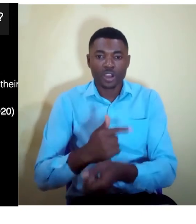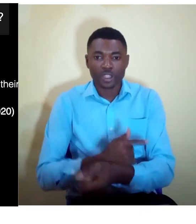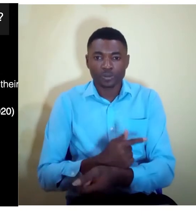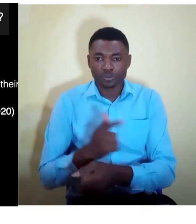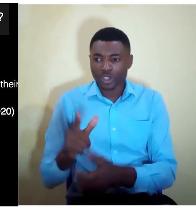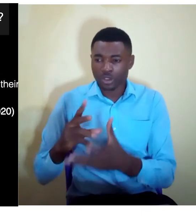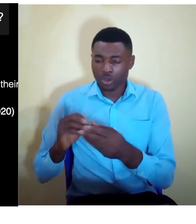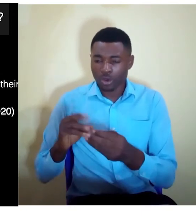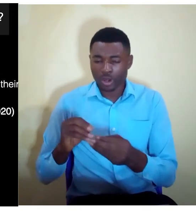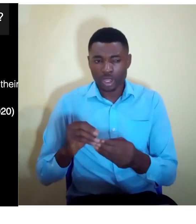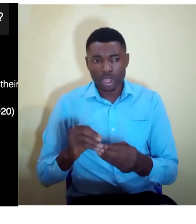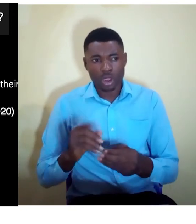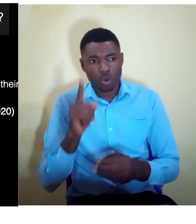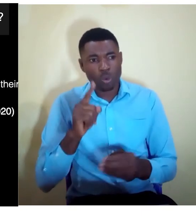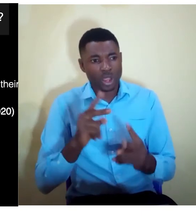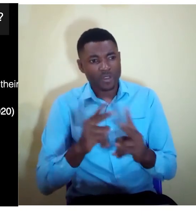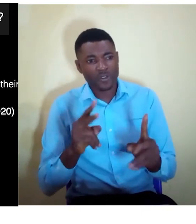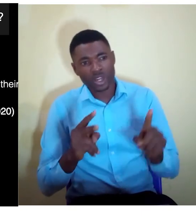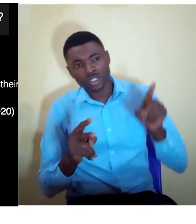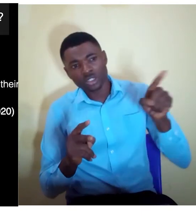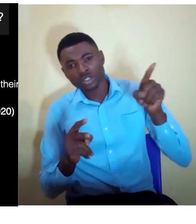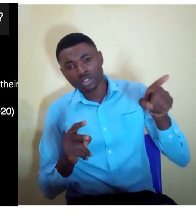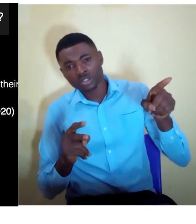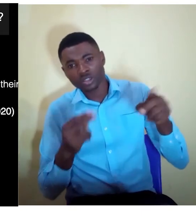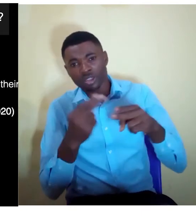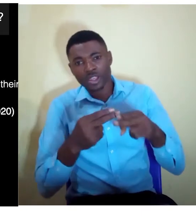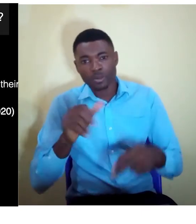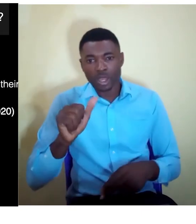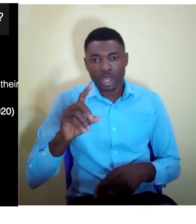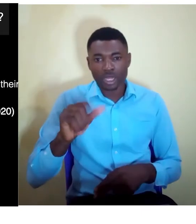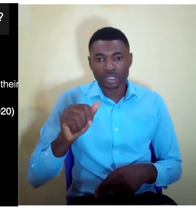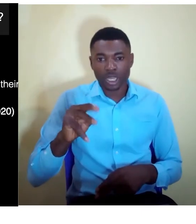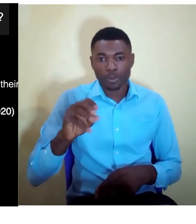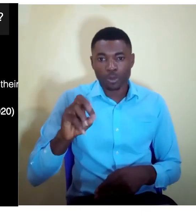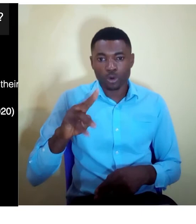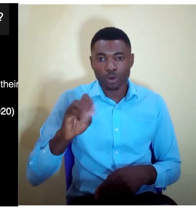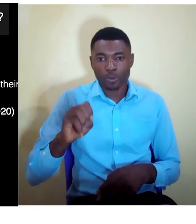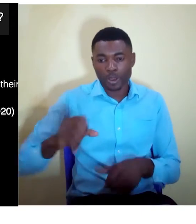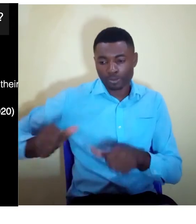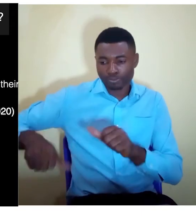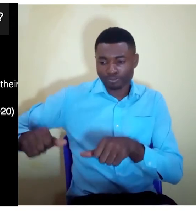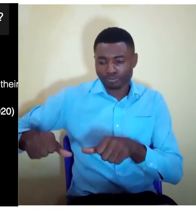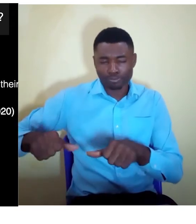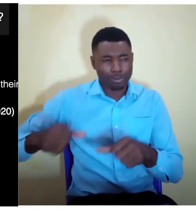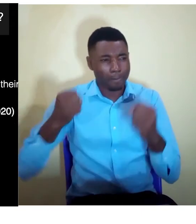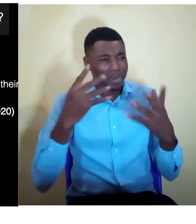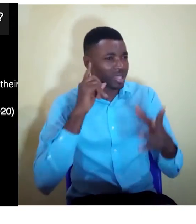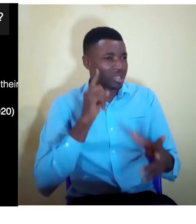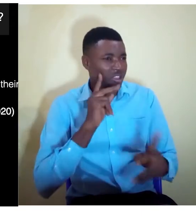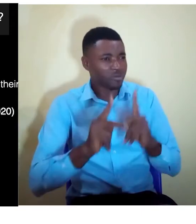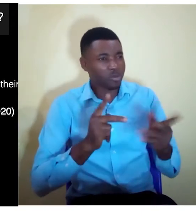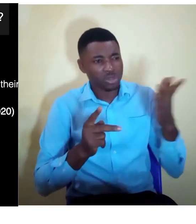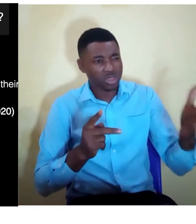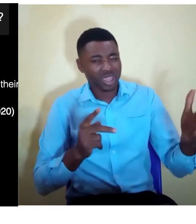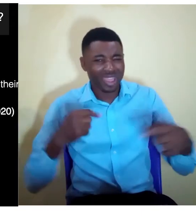a village called Adamarobe, and it has a high concentration of deaf people. They have